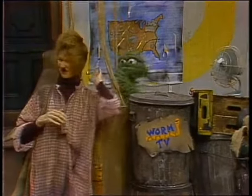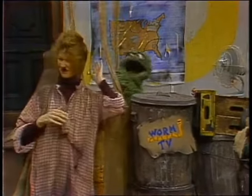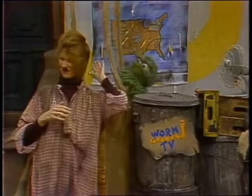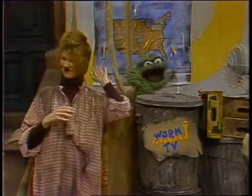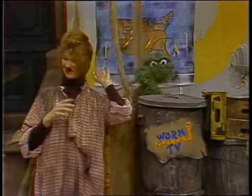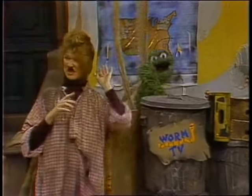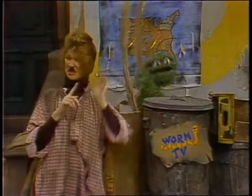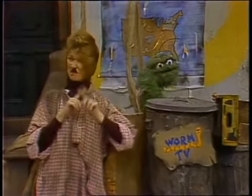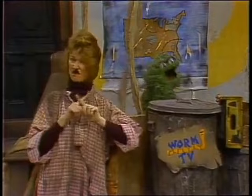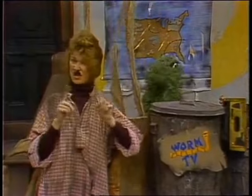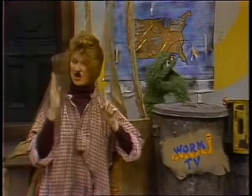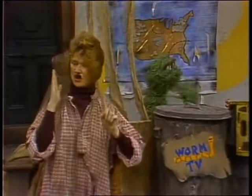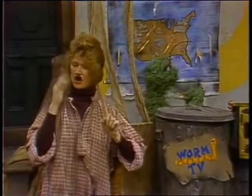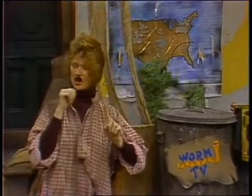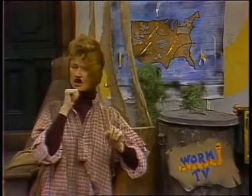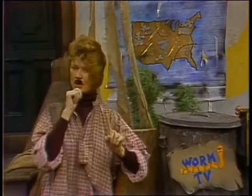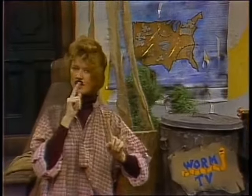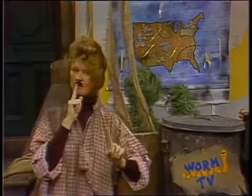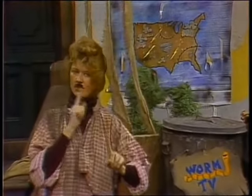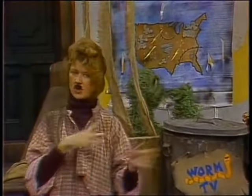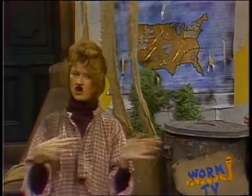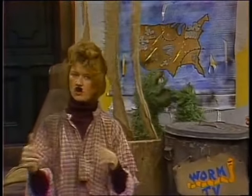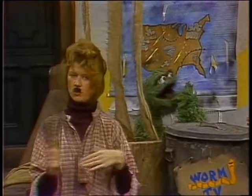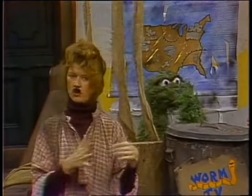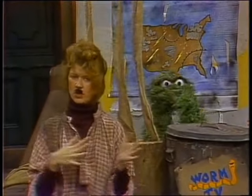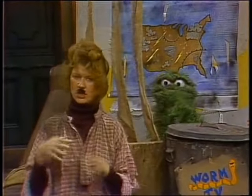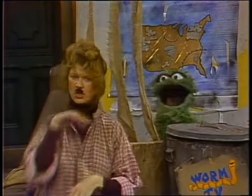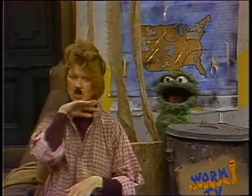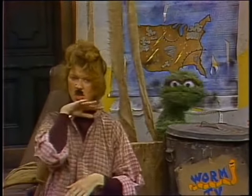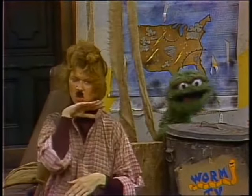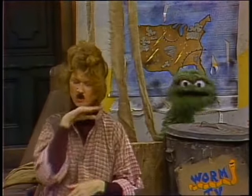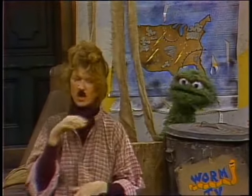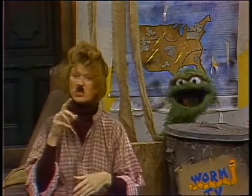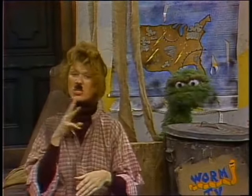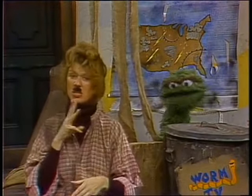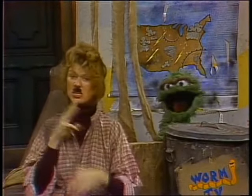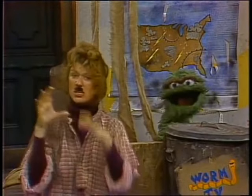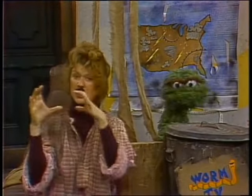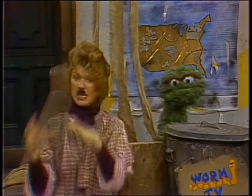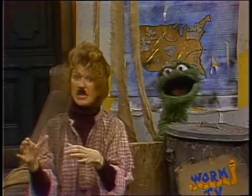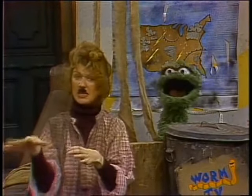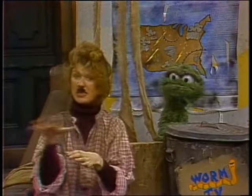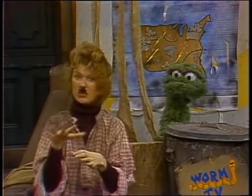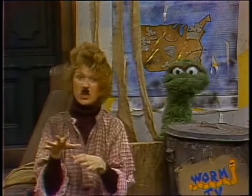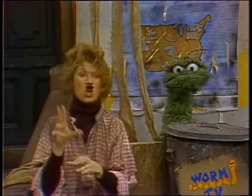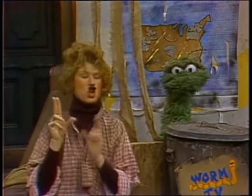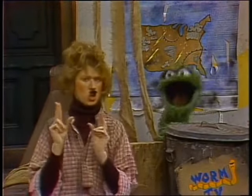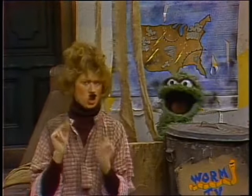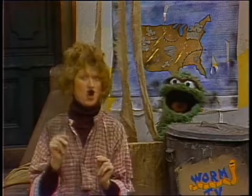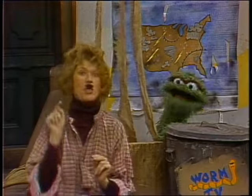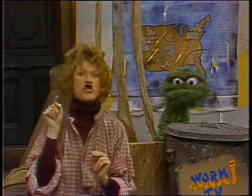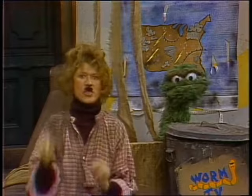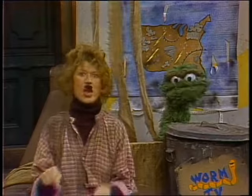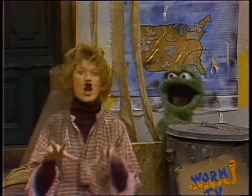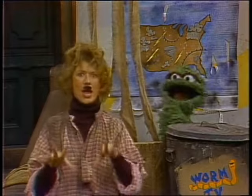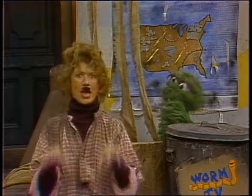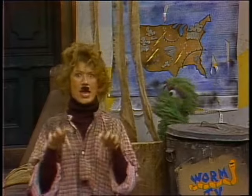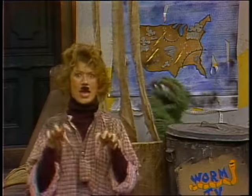But it is not going to be windy in the Grungy Lake District. No, what they're going to have there is hail. Yes, hail